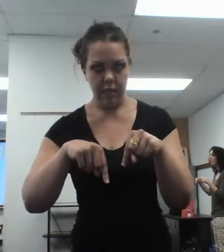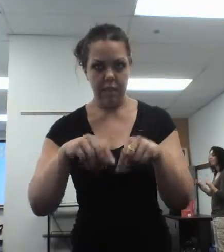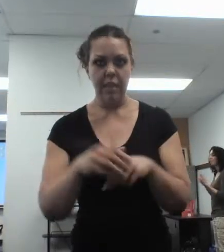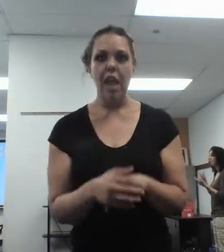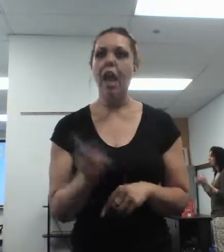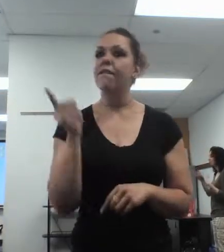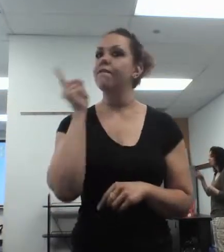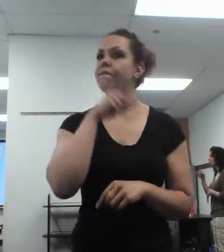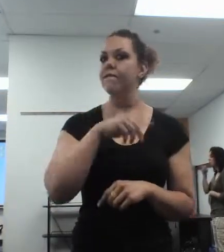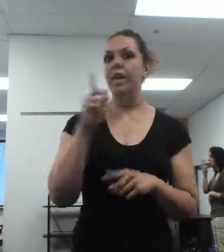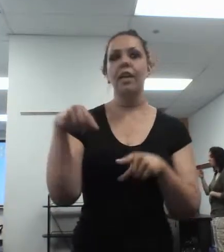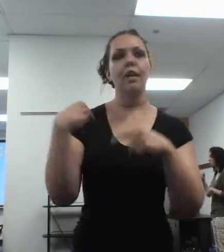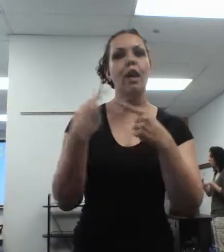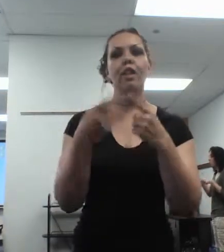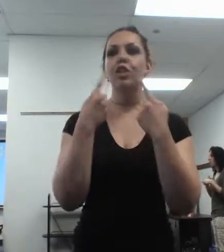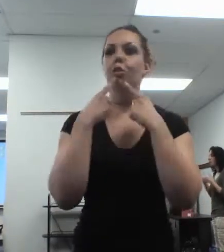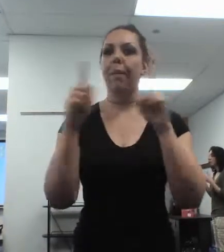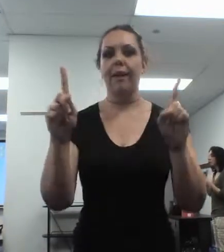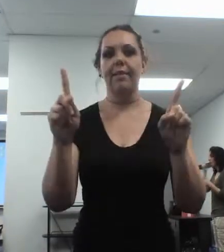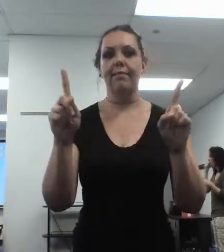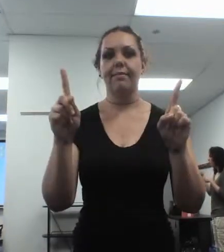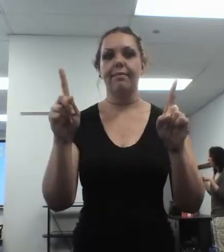it. Seriously. 8.